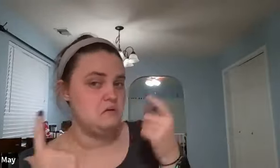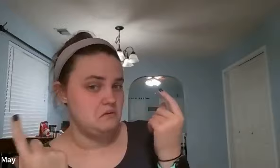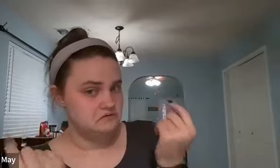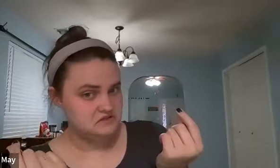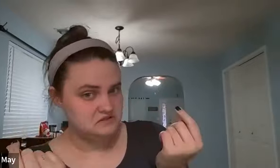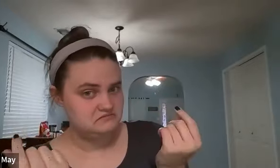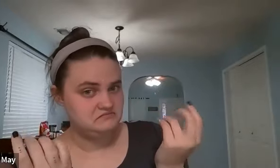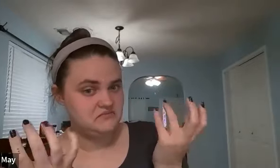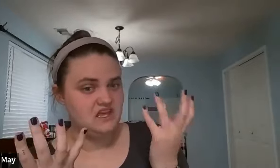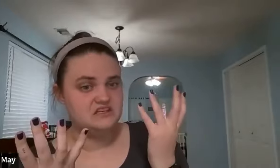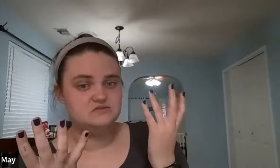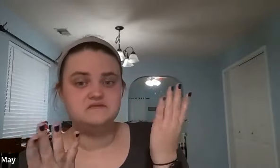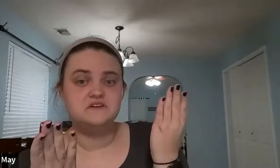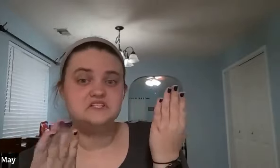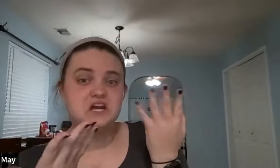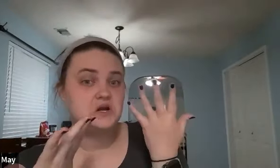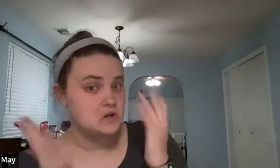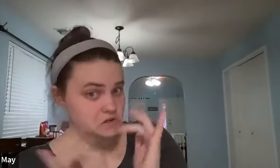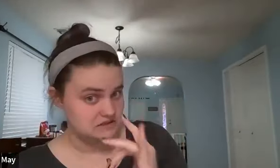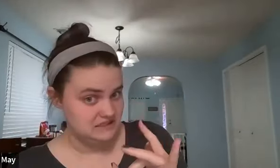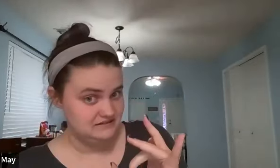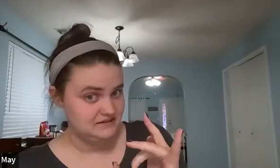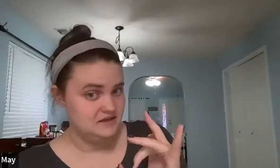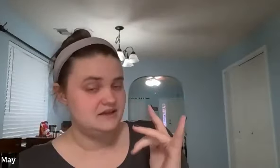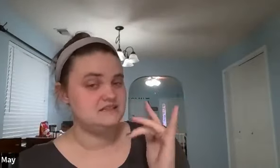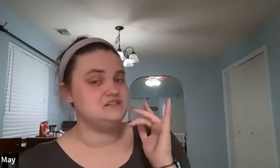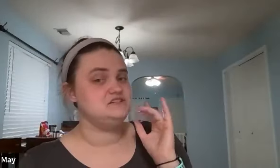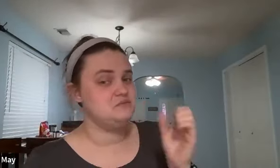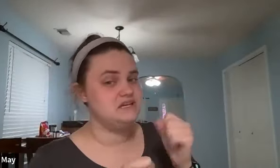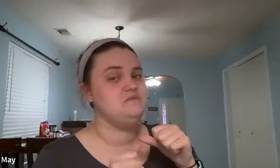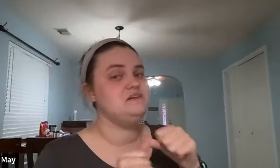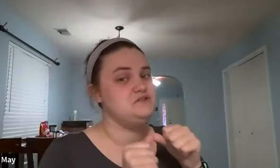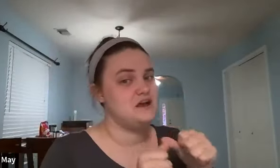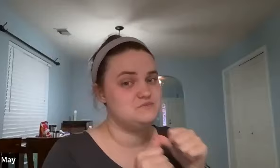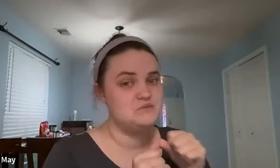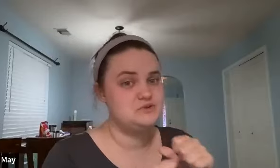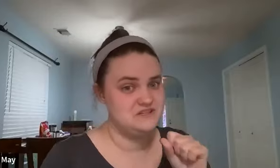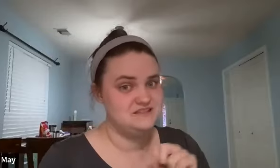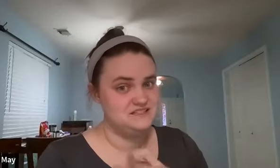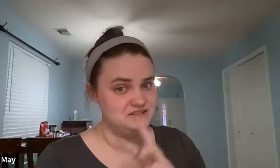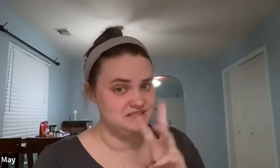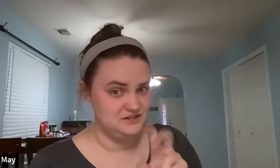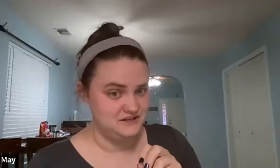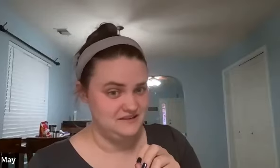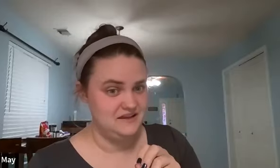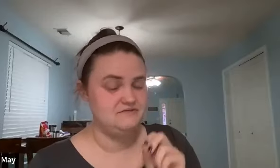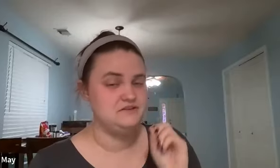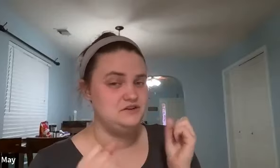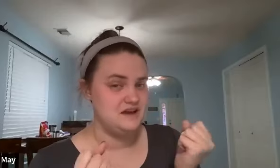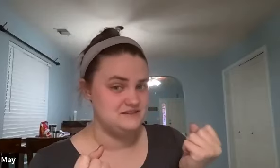what we'll do is we can finish kind of early because I don't want to keep giving you guys more and more signs until 6:30. I feel like you guys have